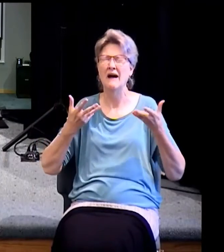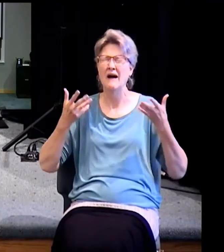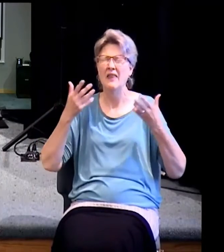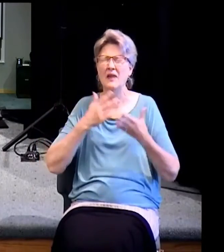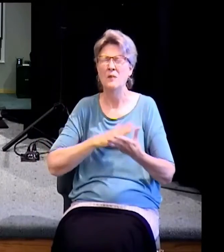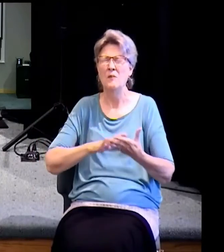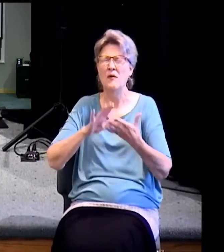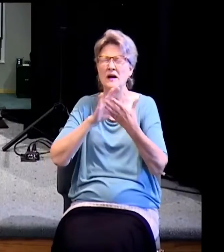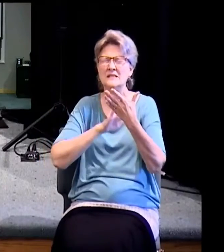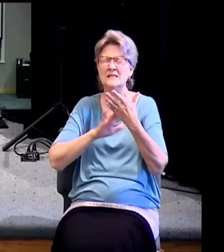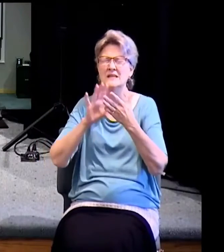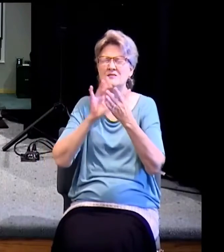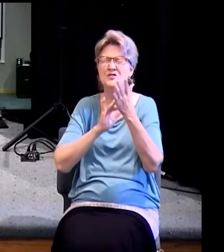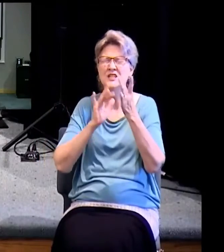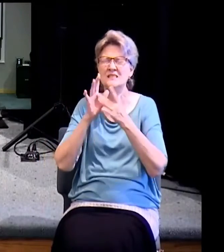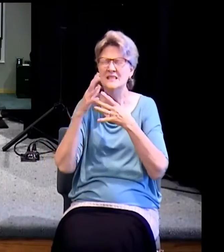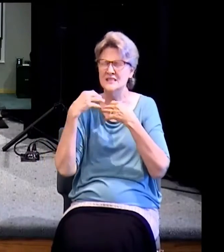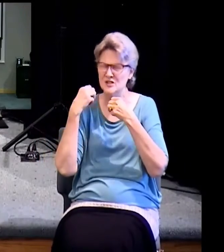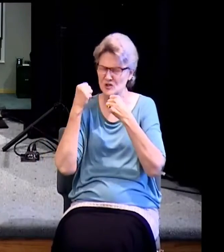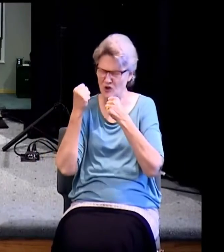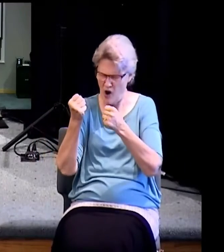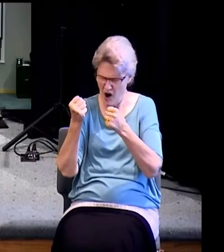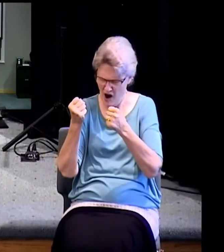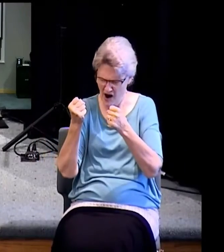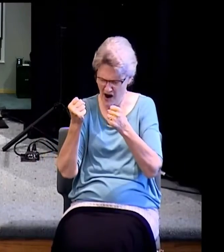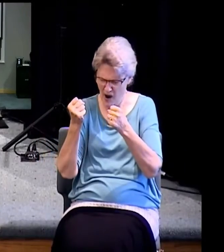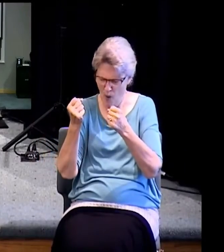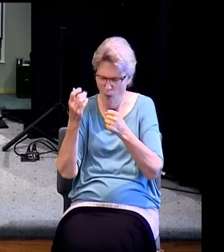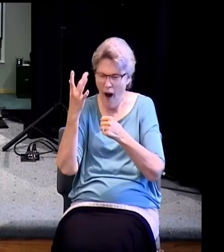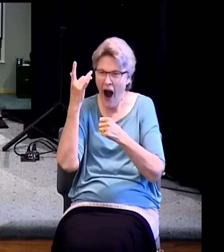are truly honoring his name.